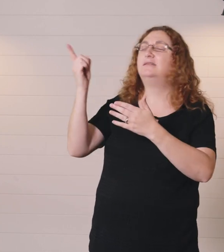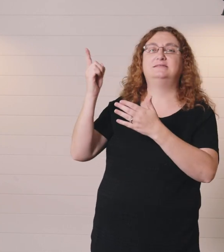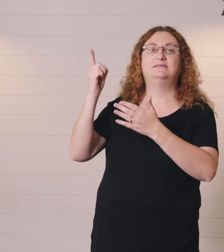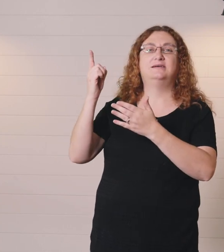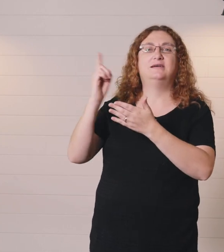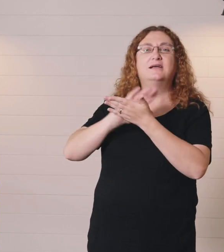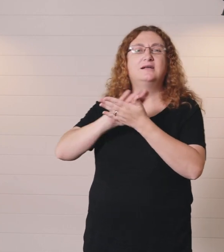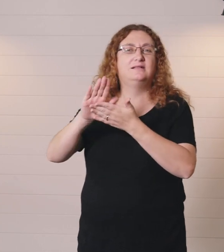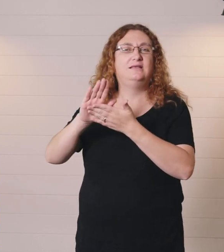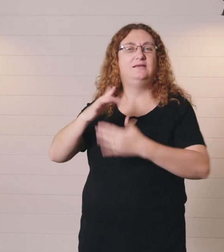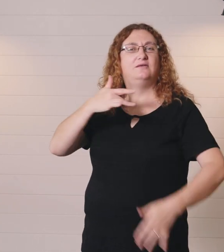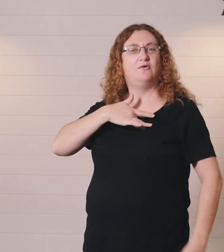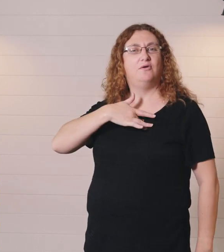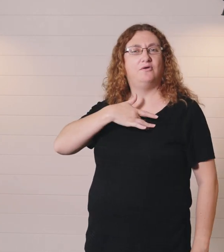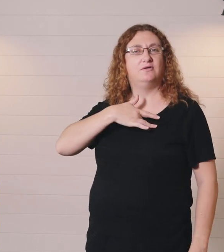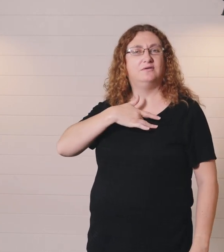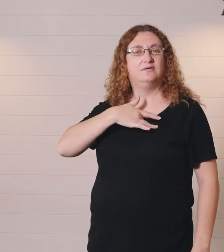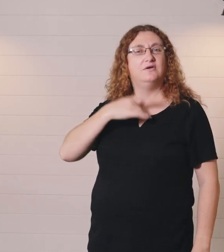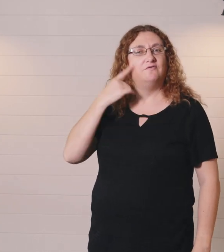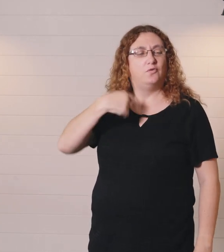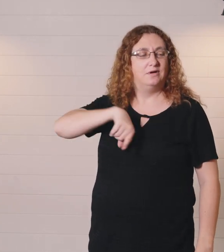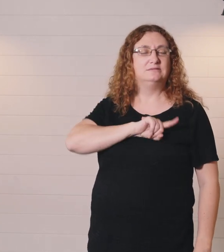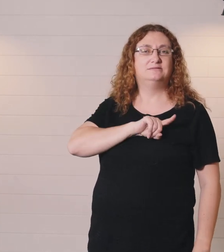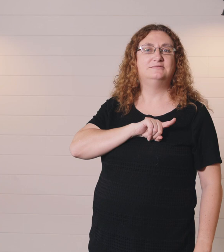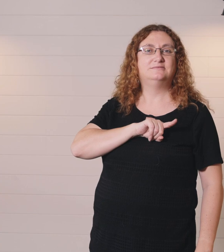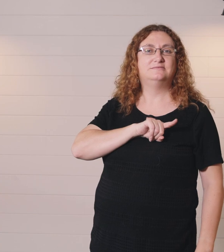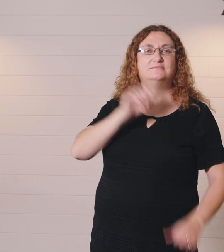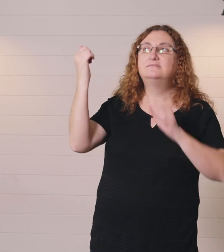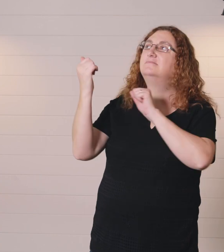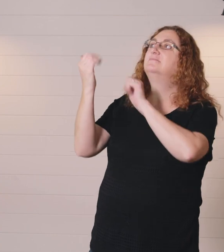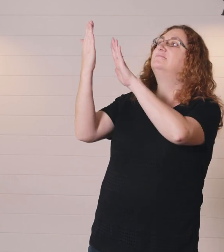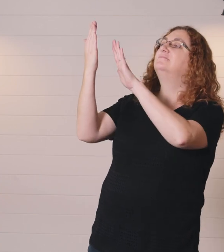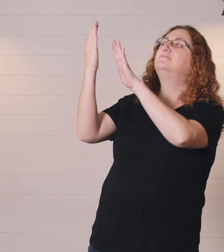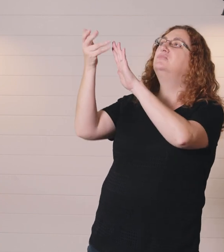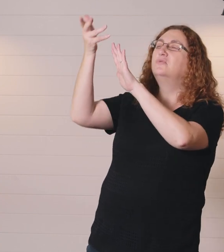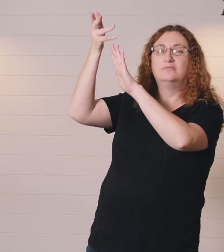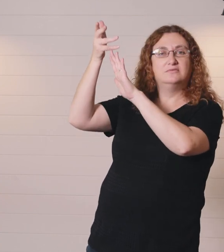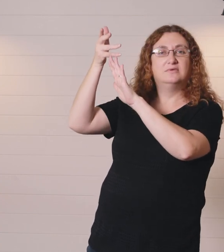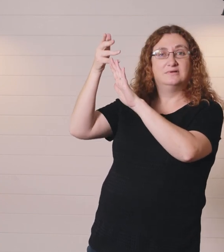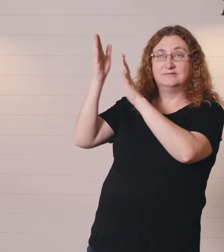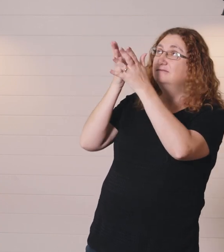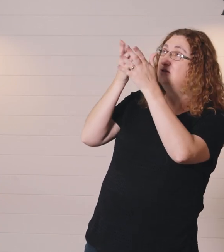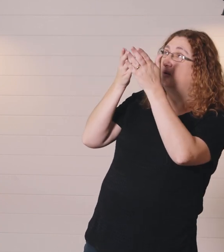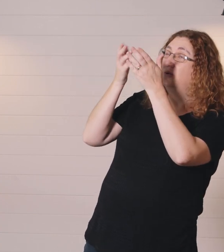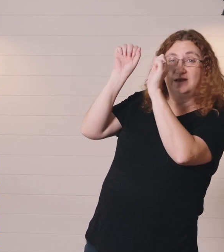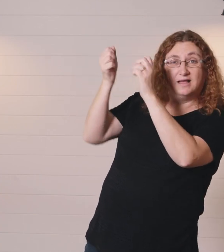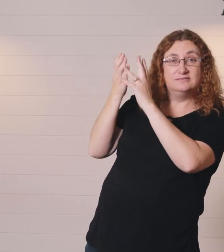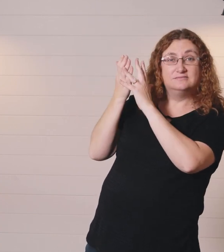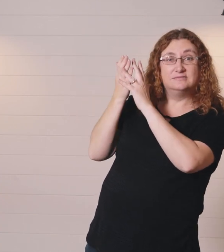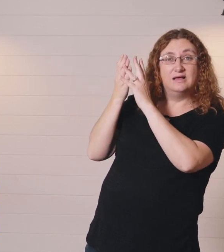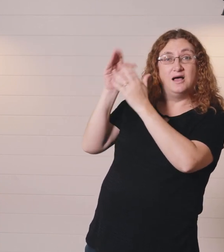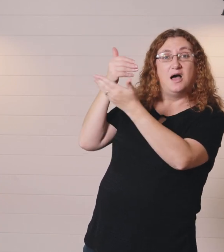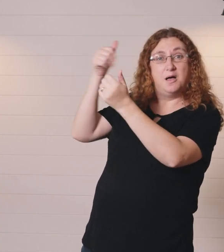able to ascend the hill of the Lord on our behalf. One who lived a perfect life at every moment in time, and